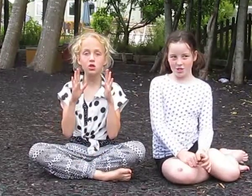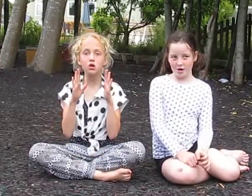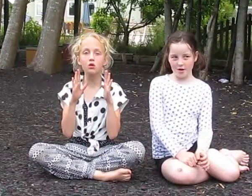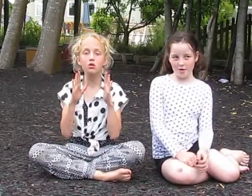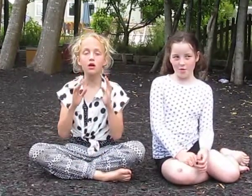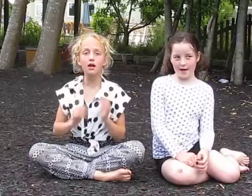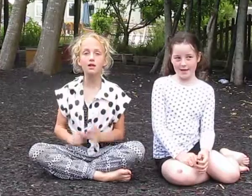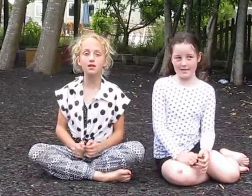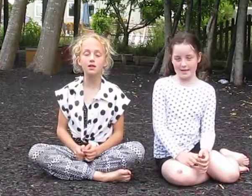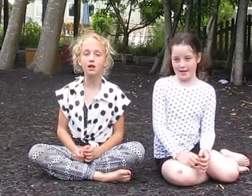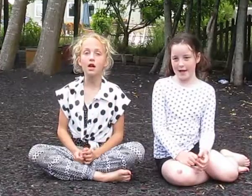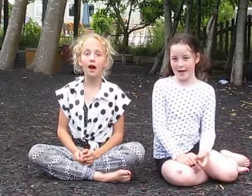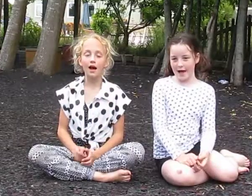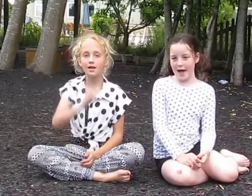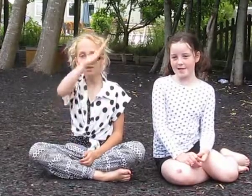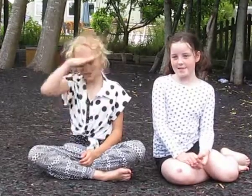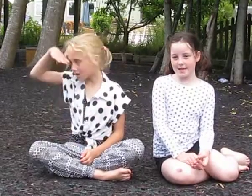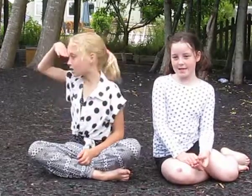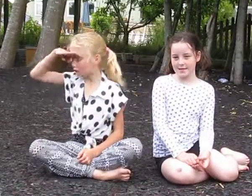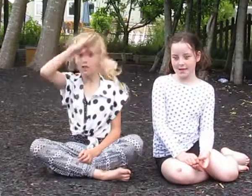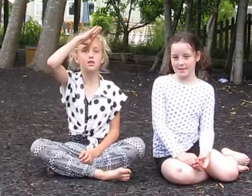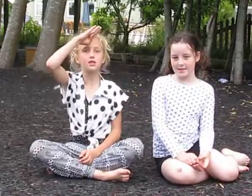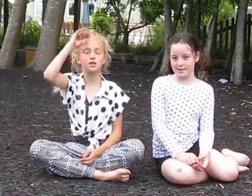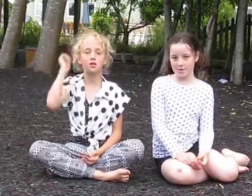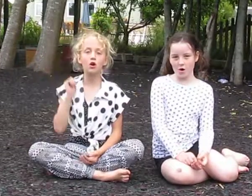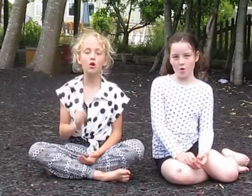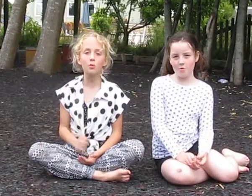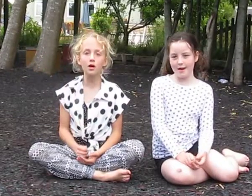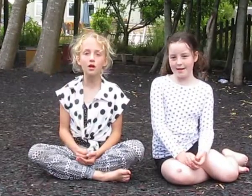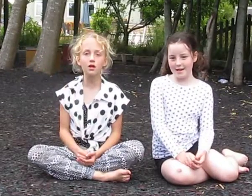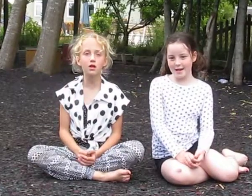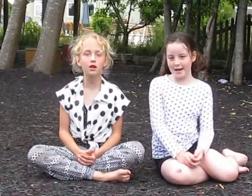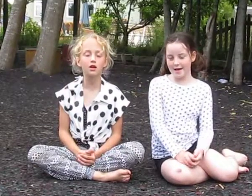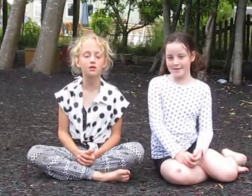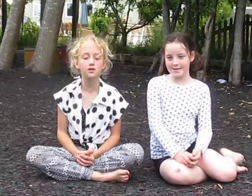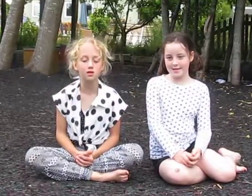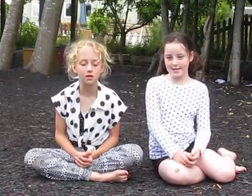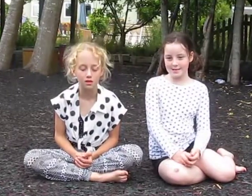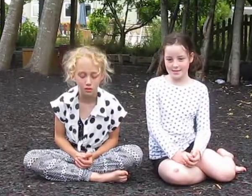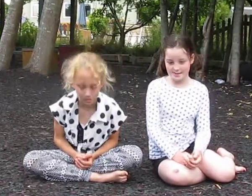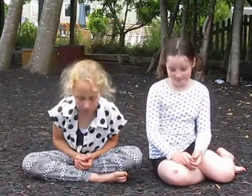Dollhouse. I see things that nobody else sees.